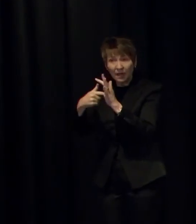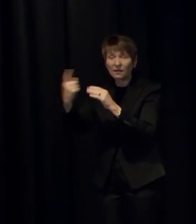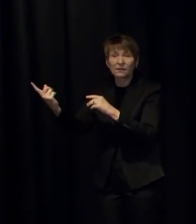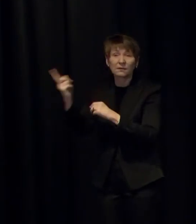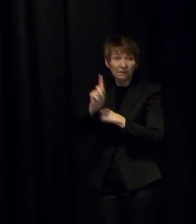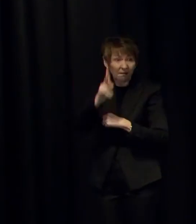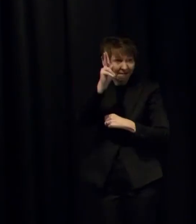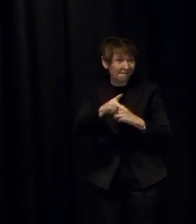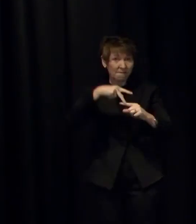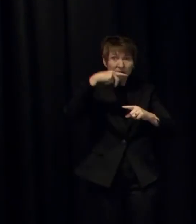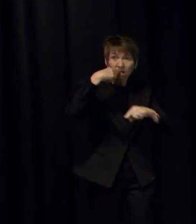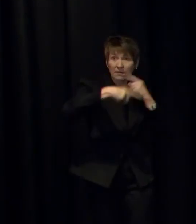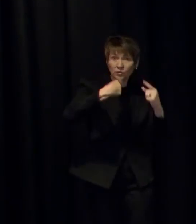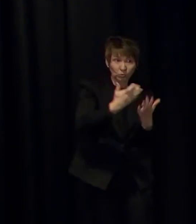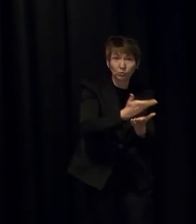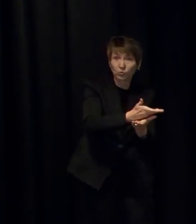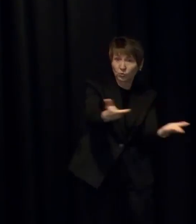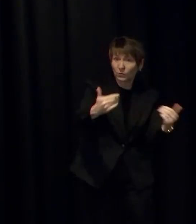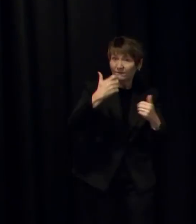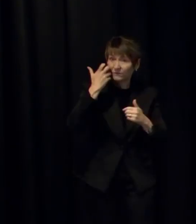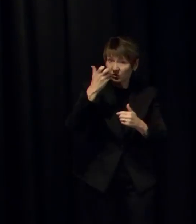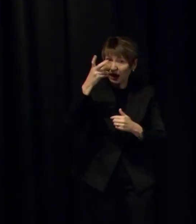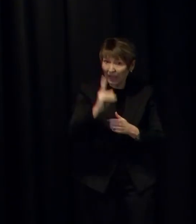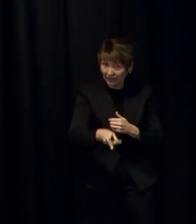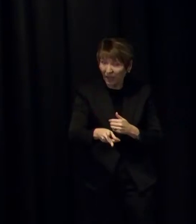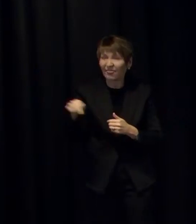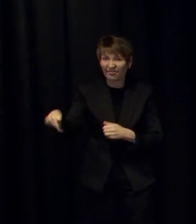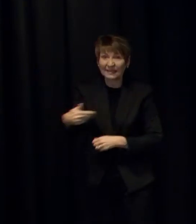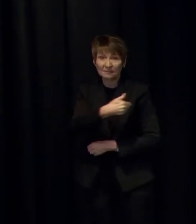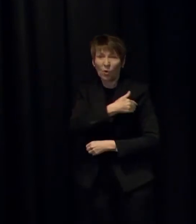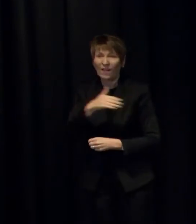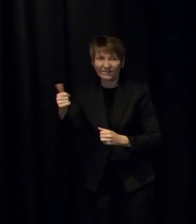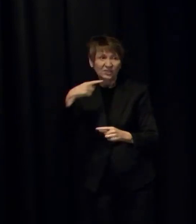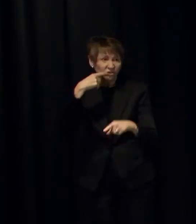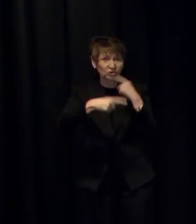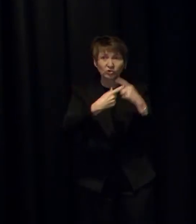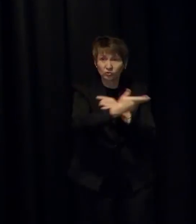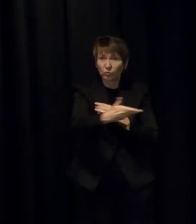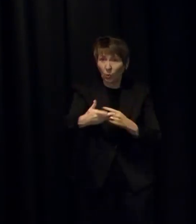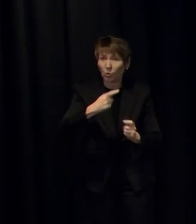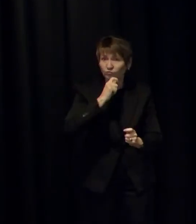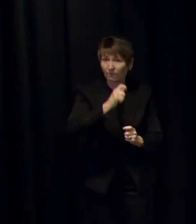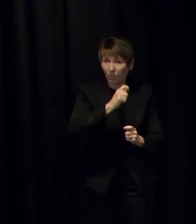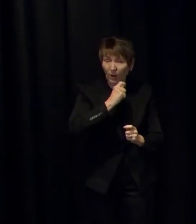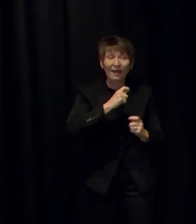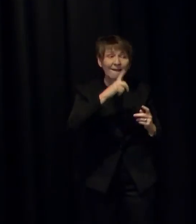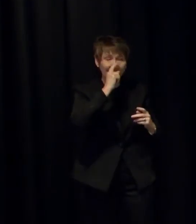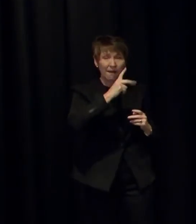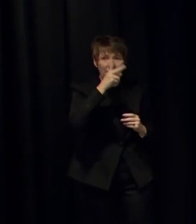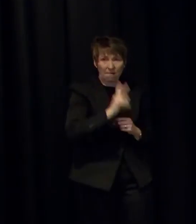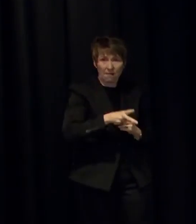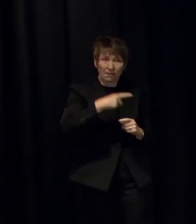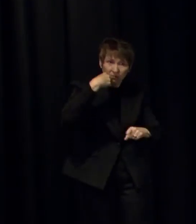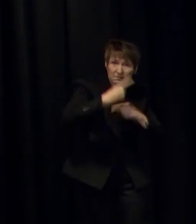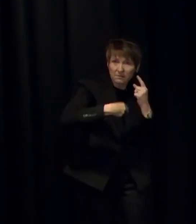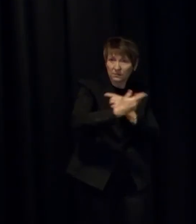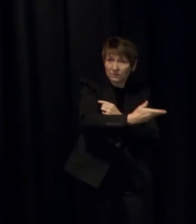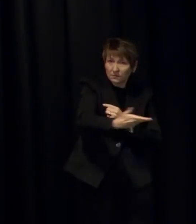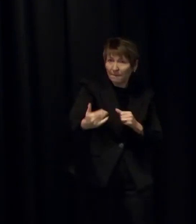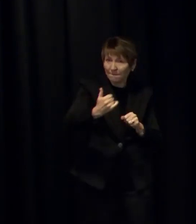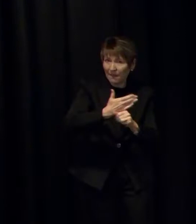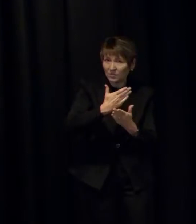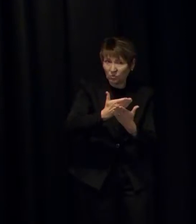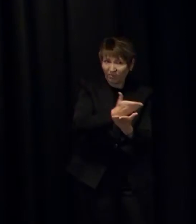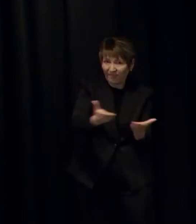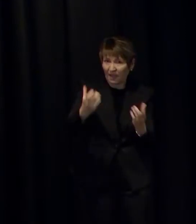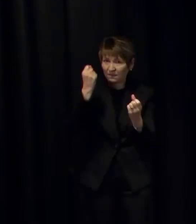The forecasts, the assumptions, had more people in hospital, more people gravely ill in hospital, and